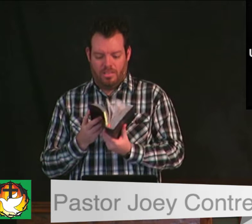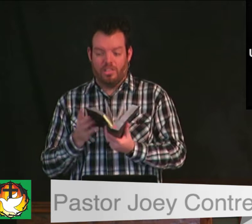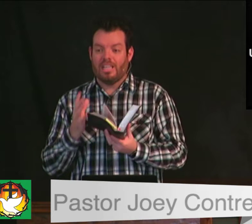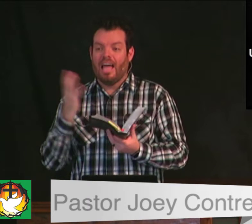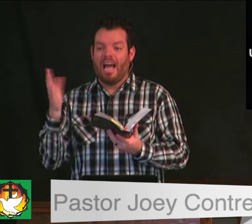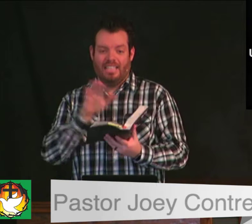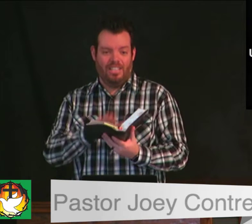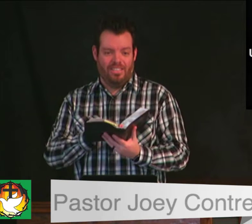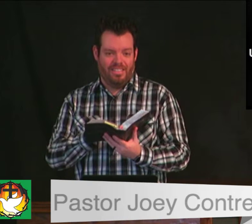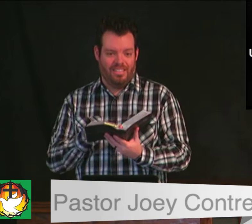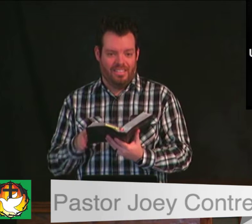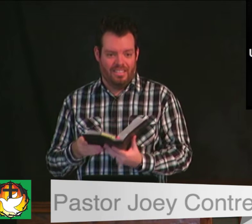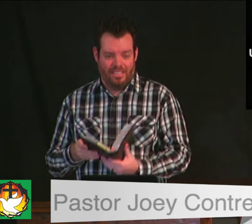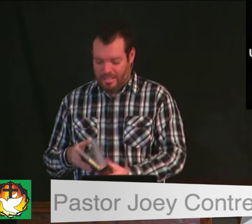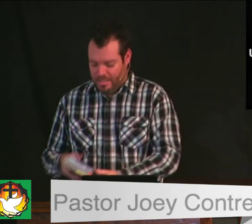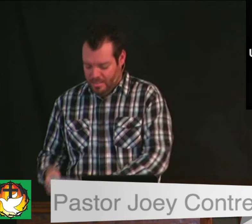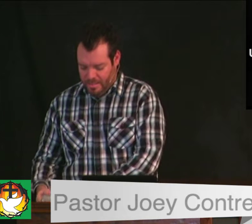There's a lot in here.